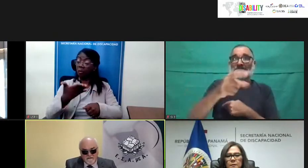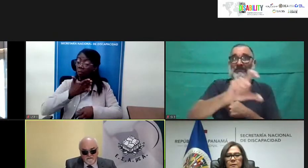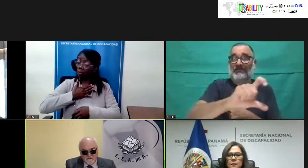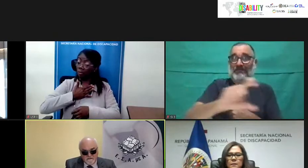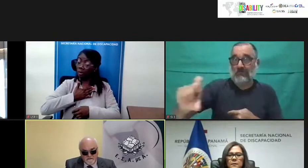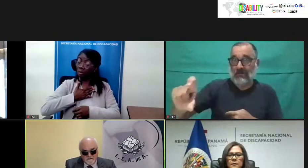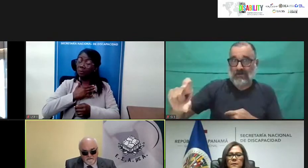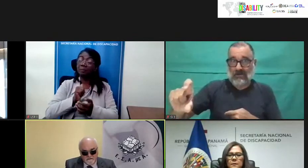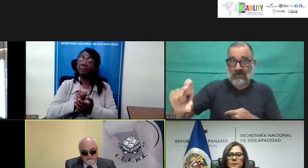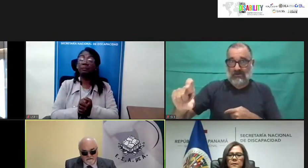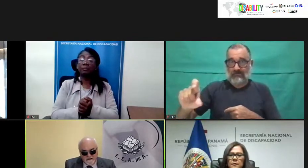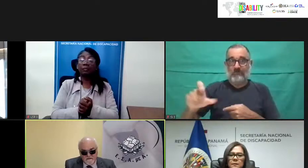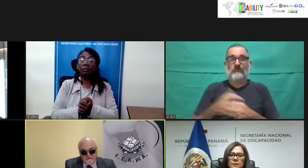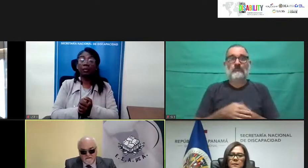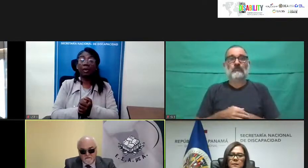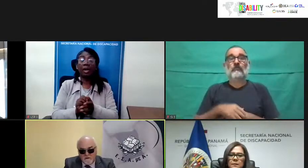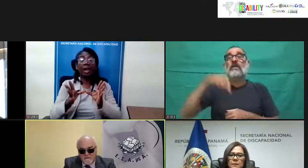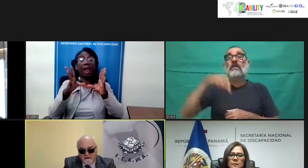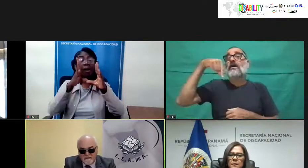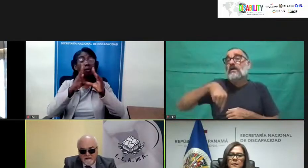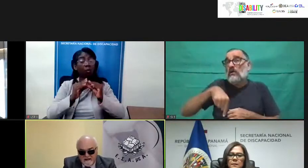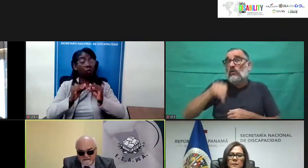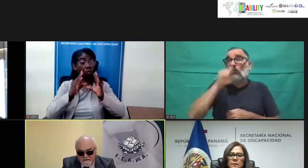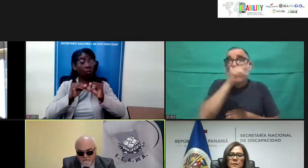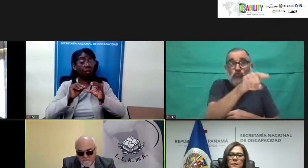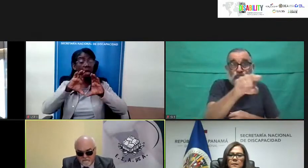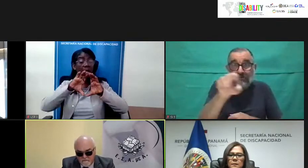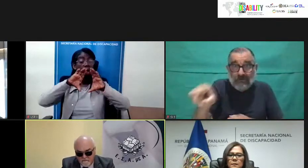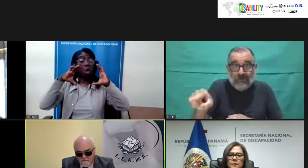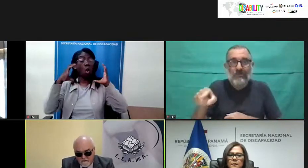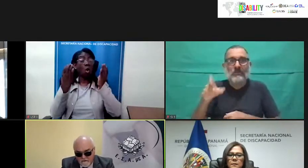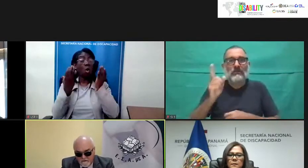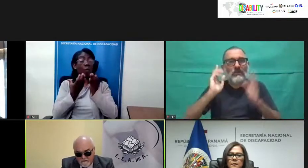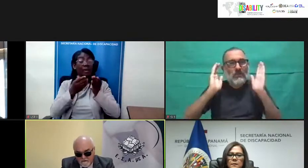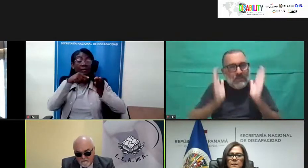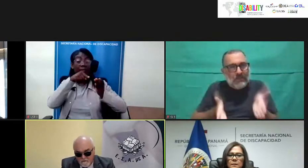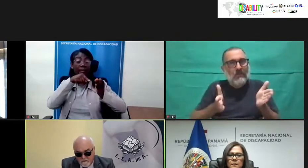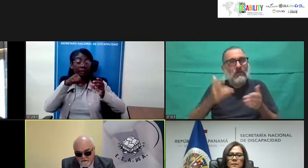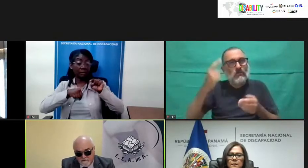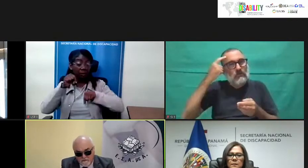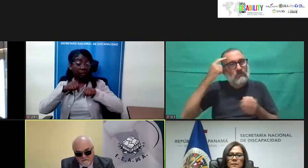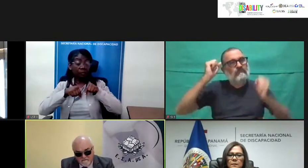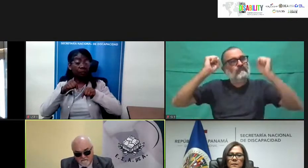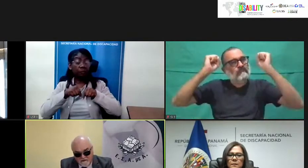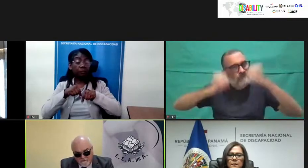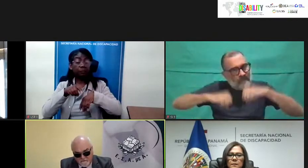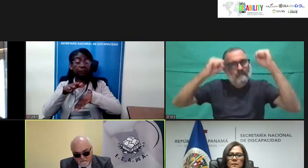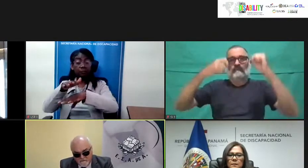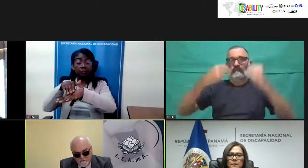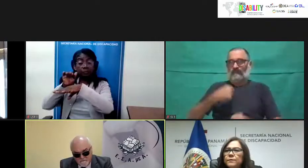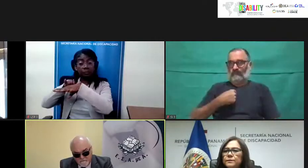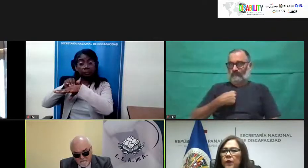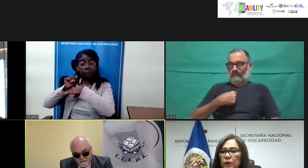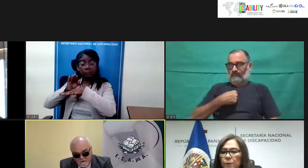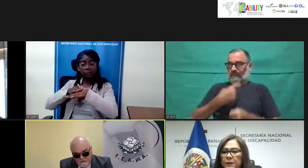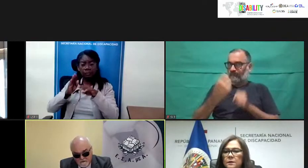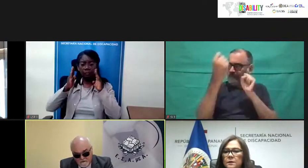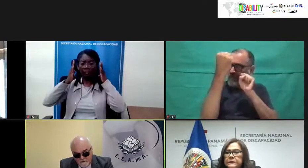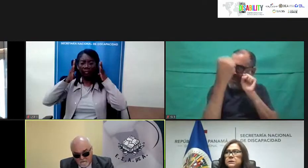summit raises global attention on inclusive development